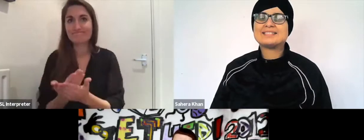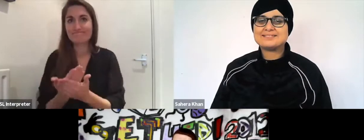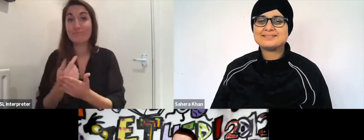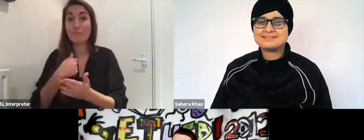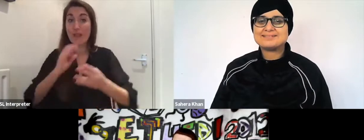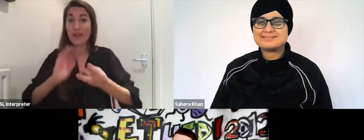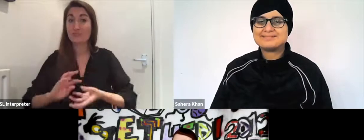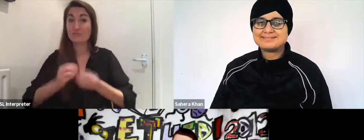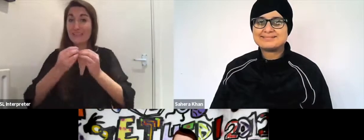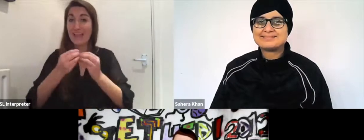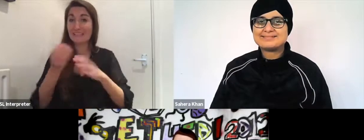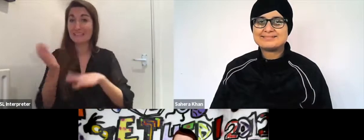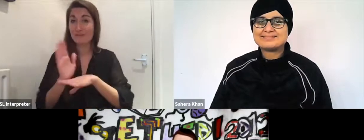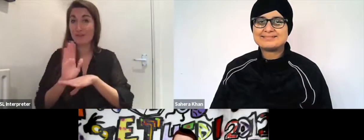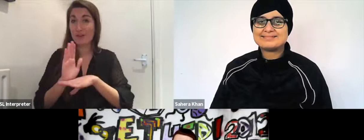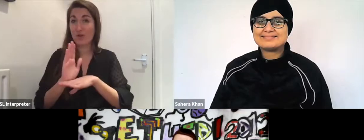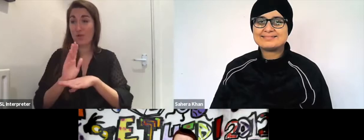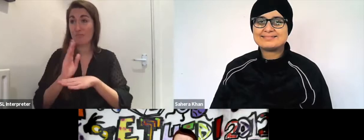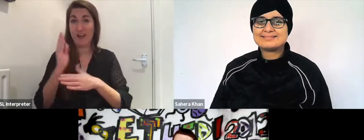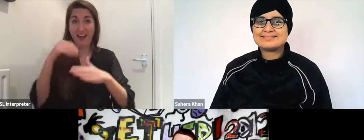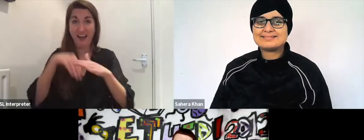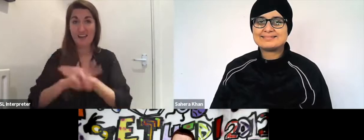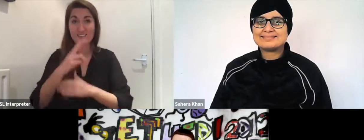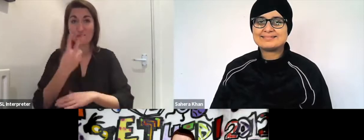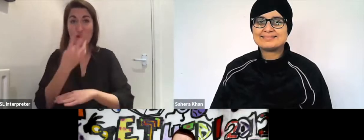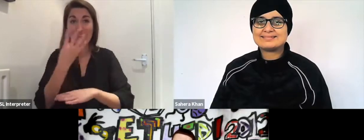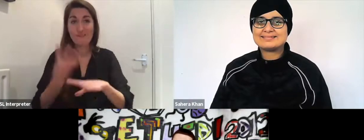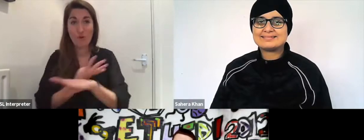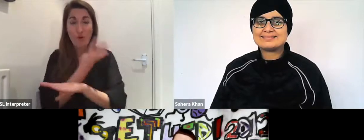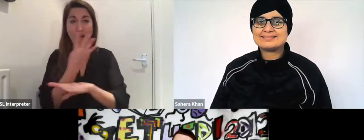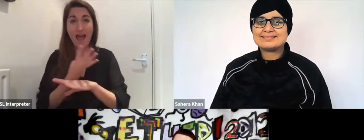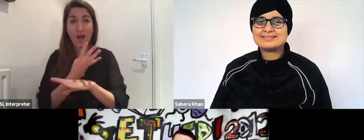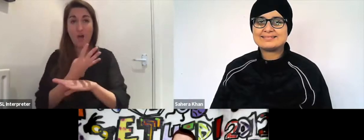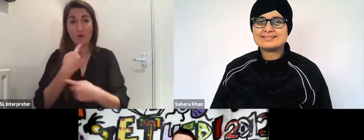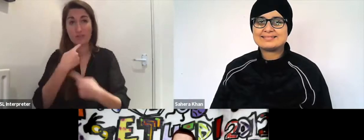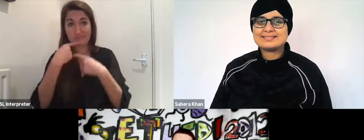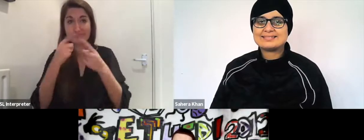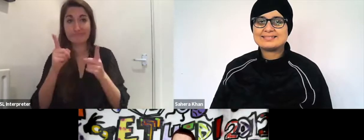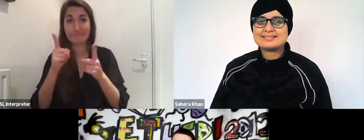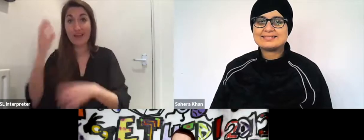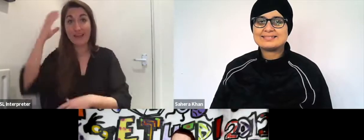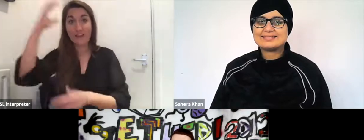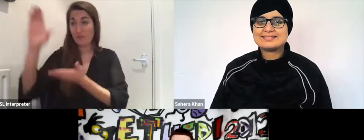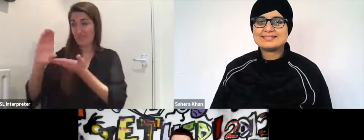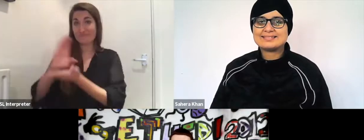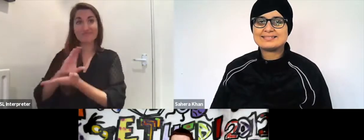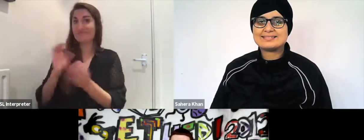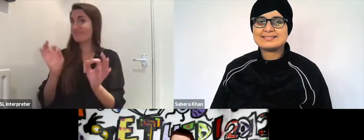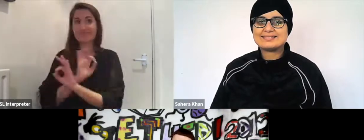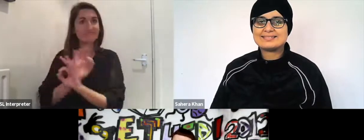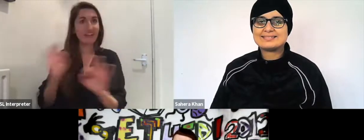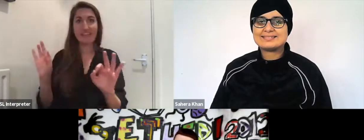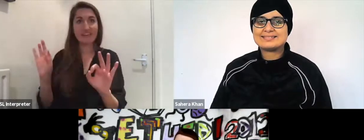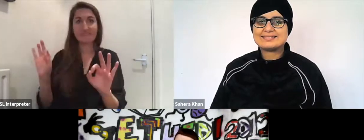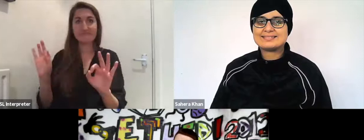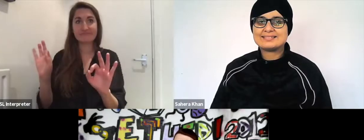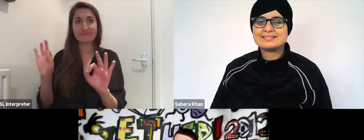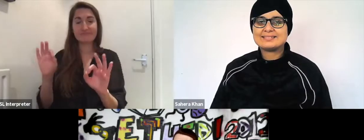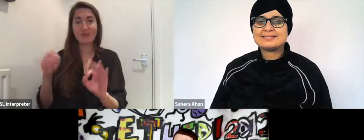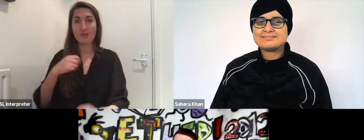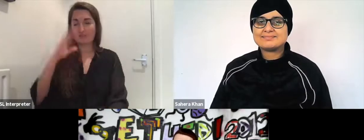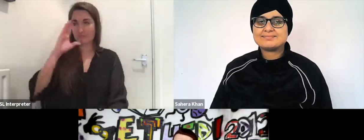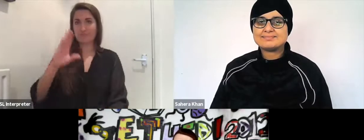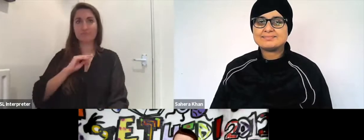than 24 hours' notice and no extra money from the government when we were told with less than 24